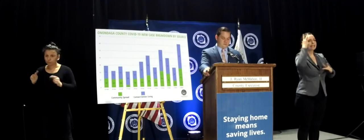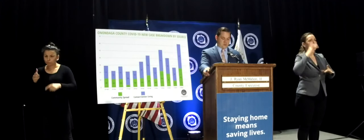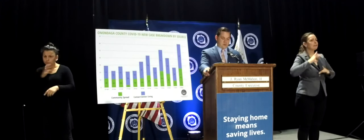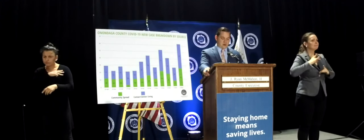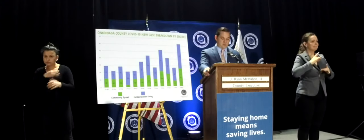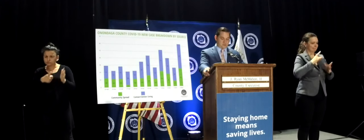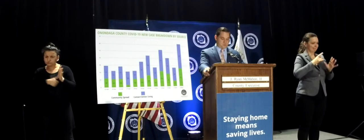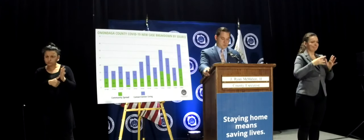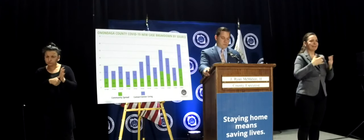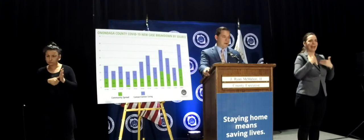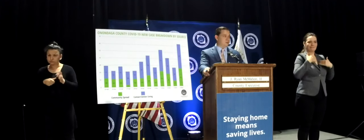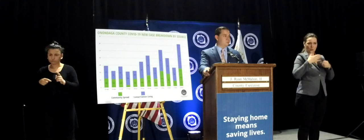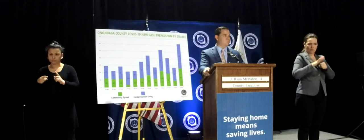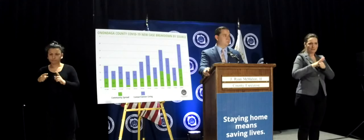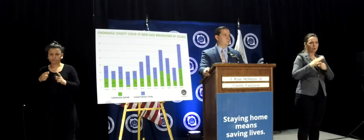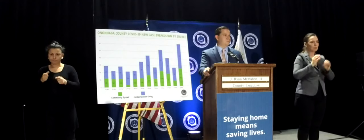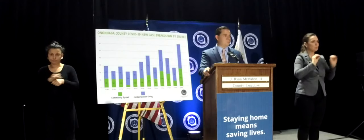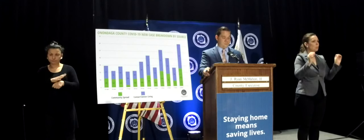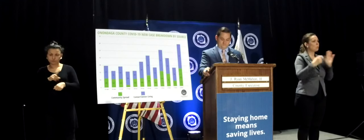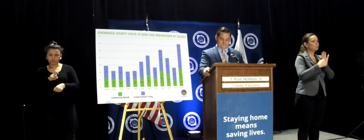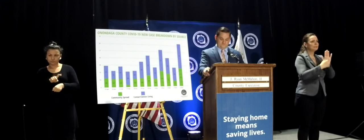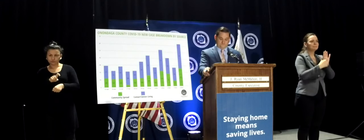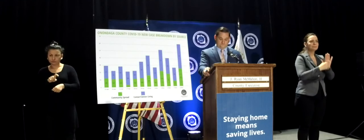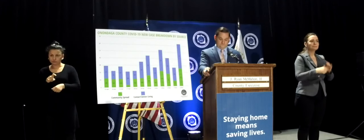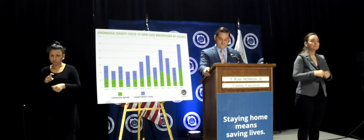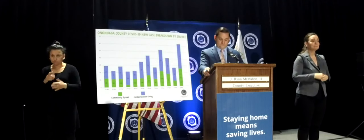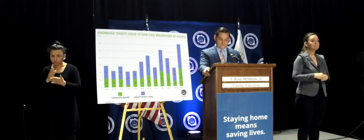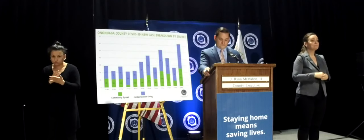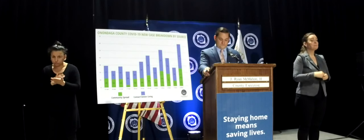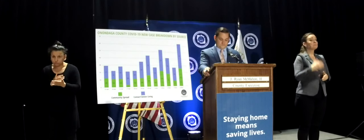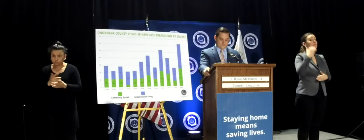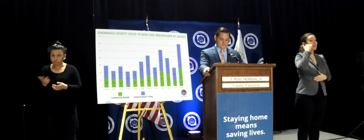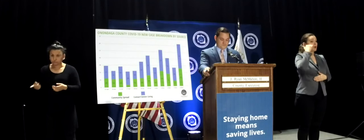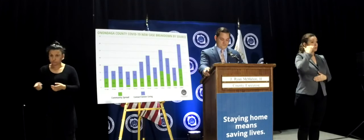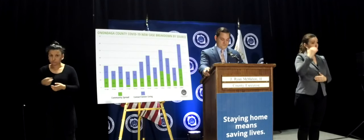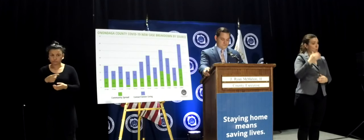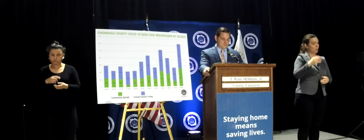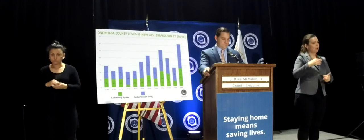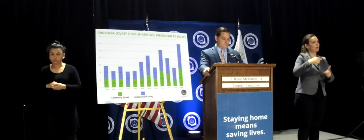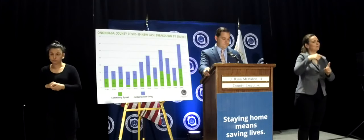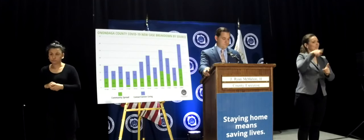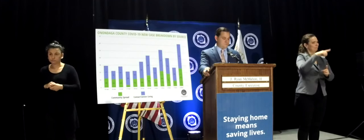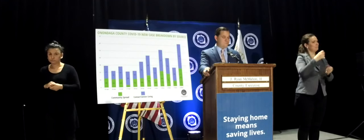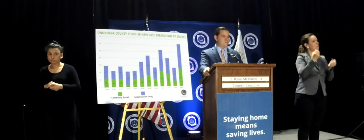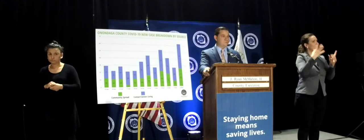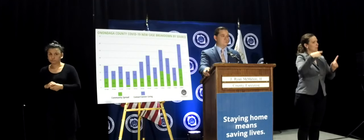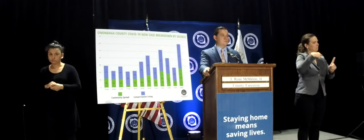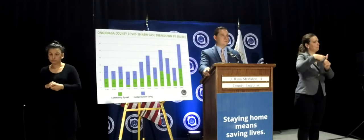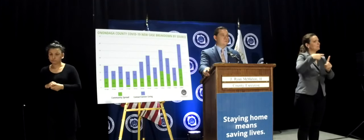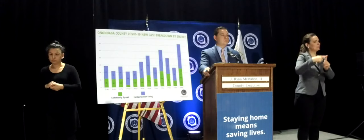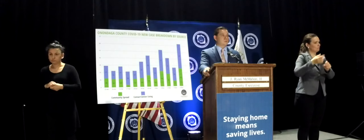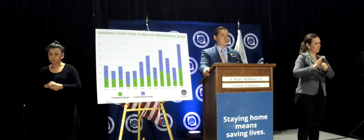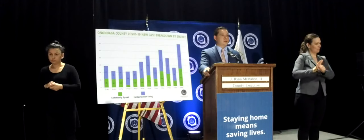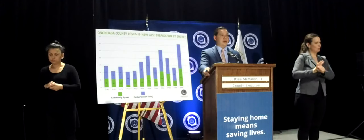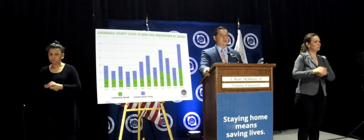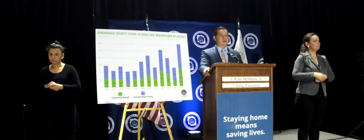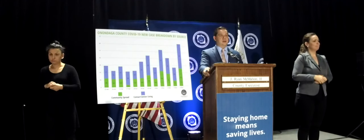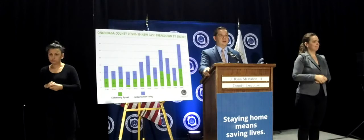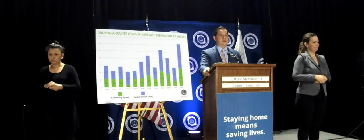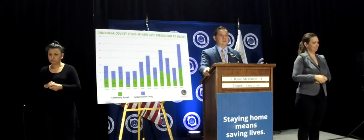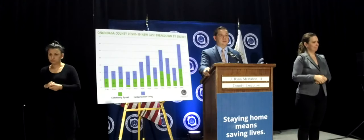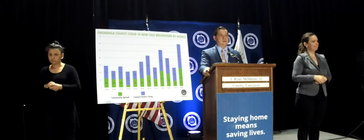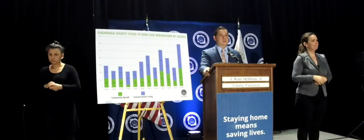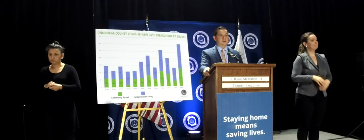can figure out how many. When was the last time you talked to the grocery stores, and what are some of their concerns? Yeah, I